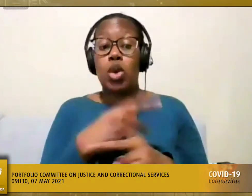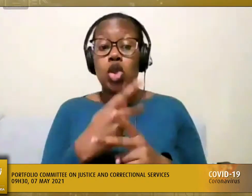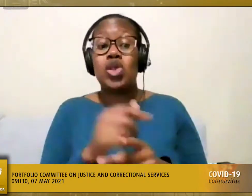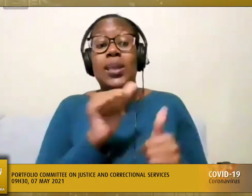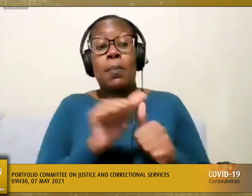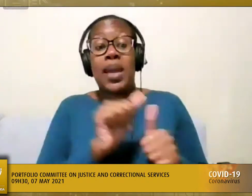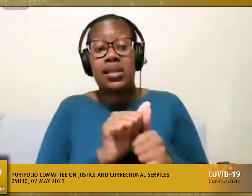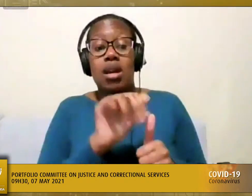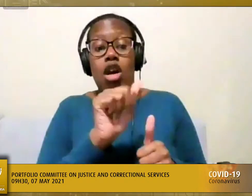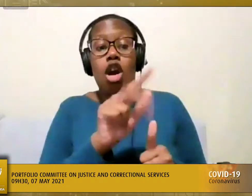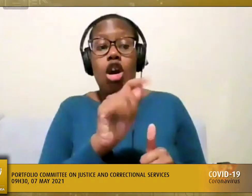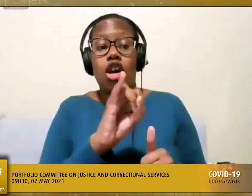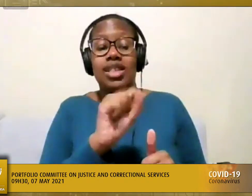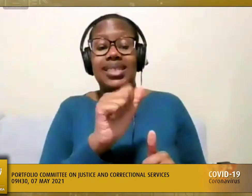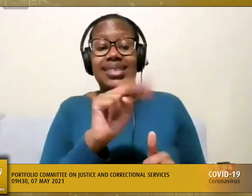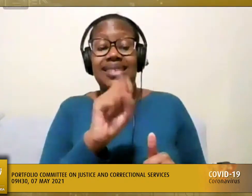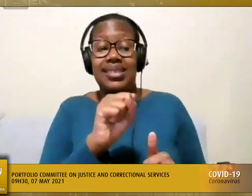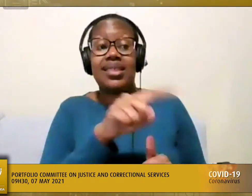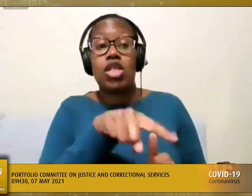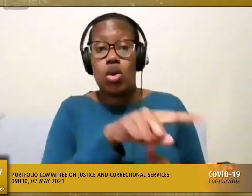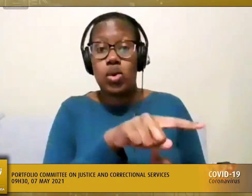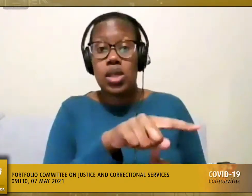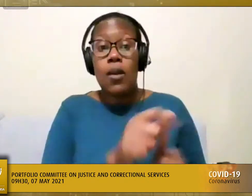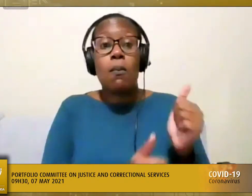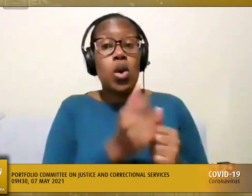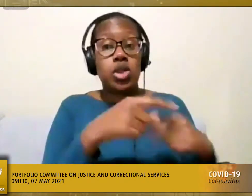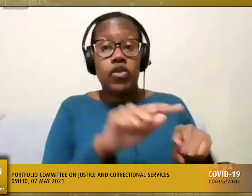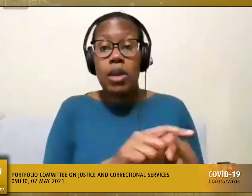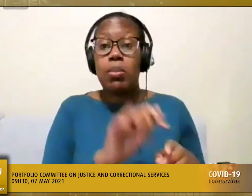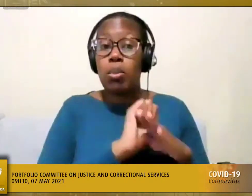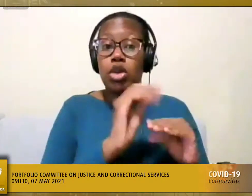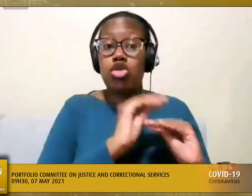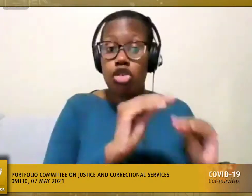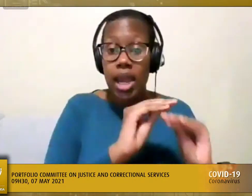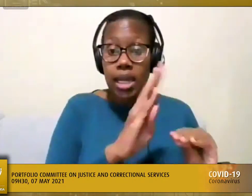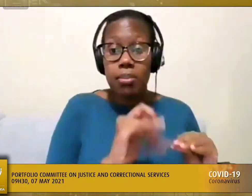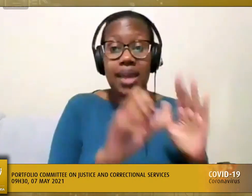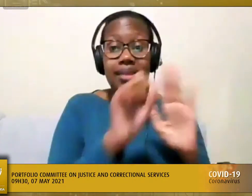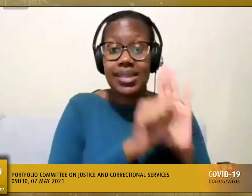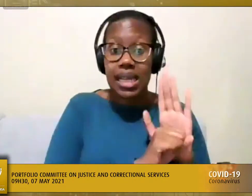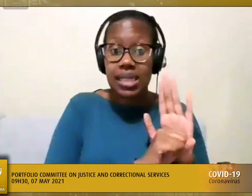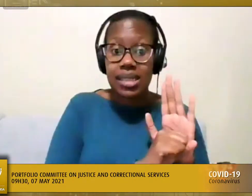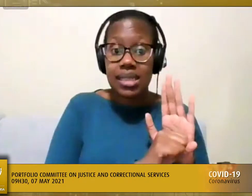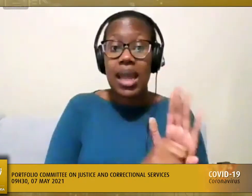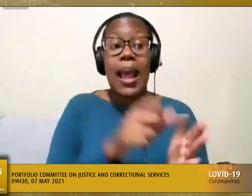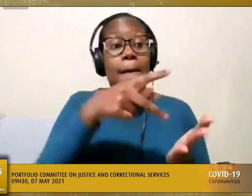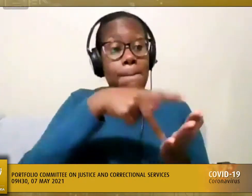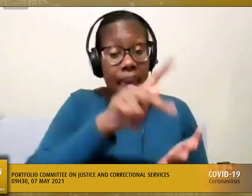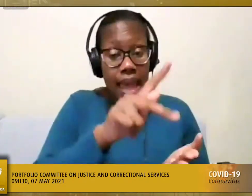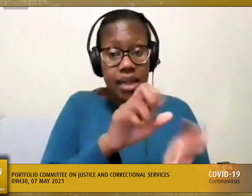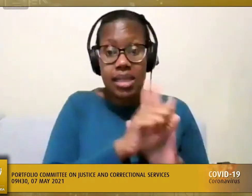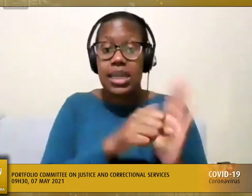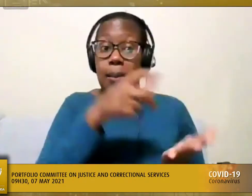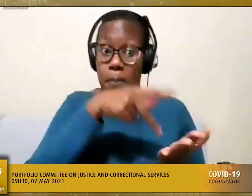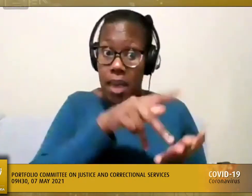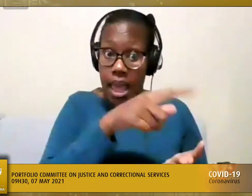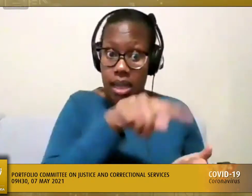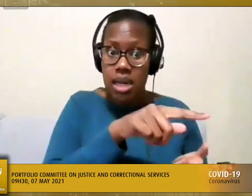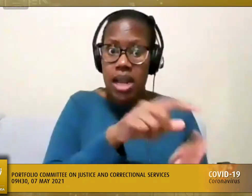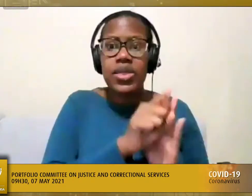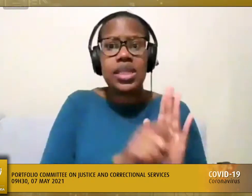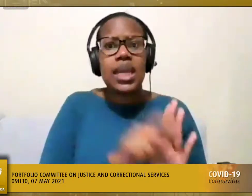Artisans but most of them they have been trained by this stage paid for by the stage the state